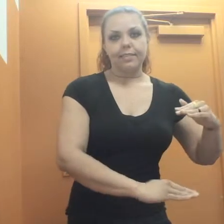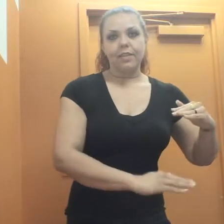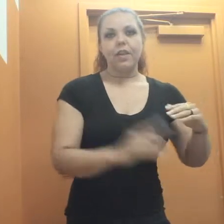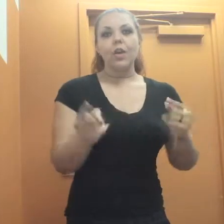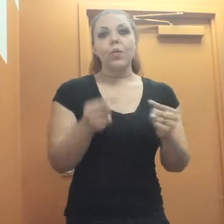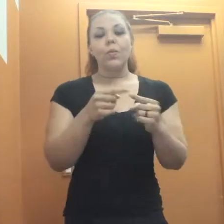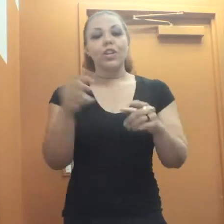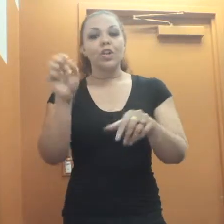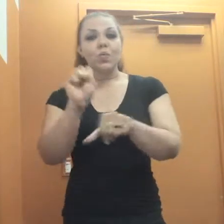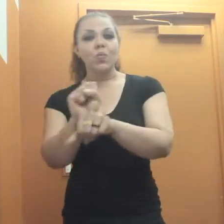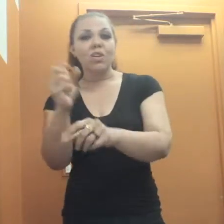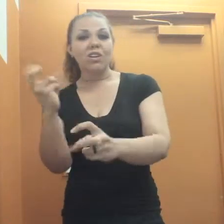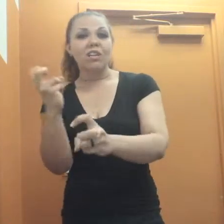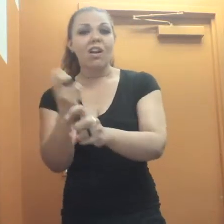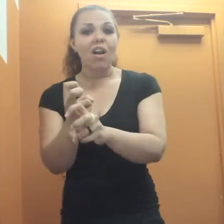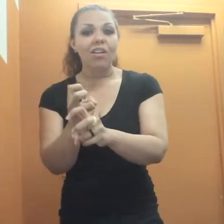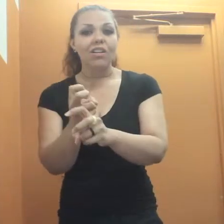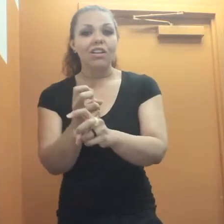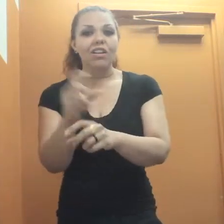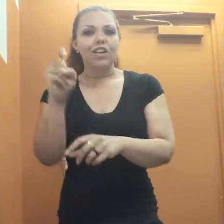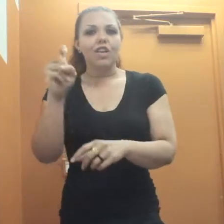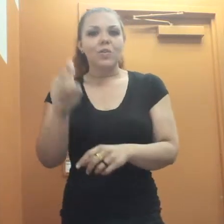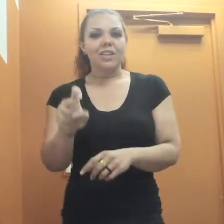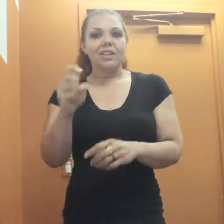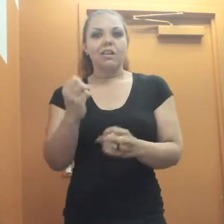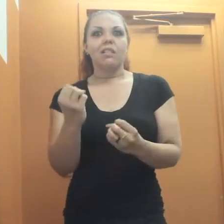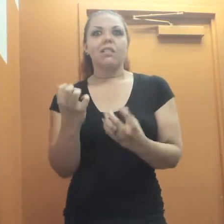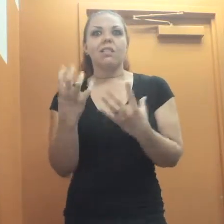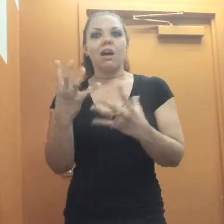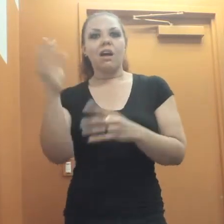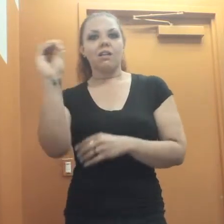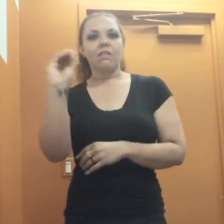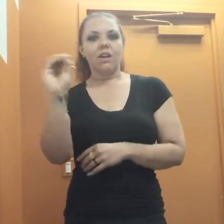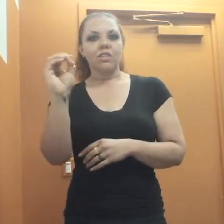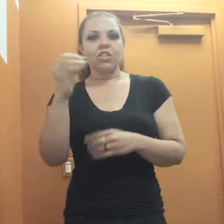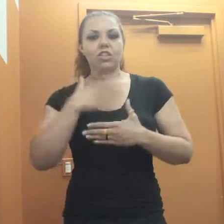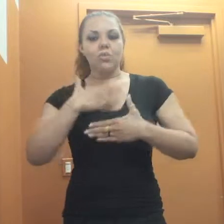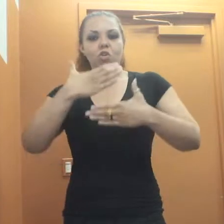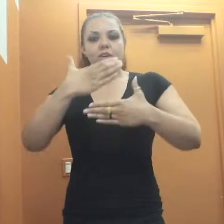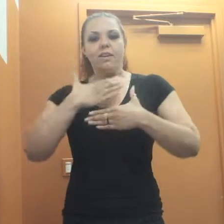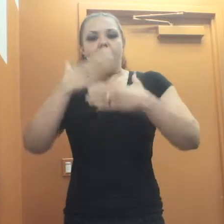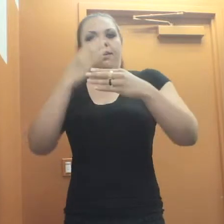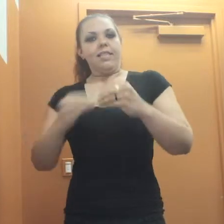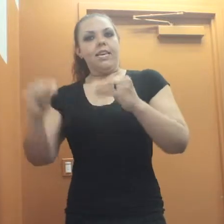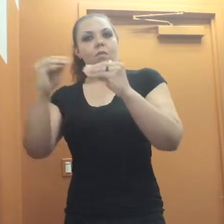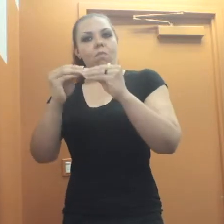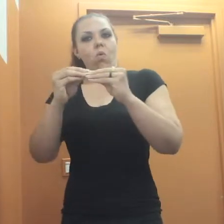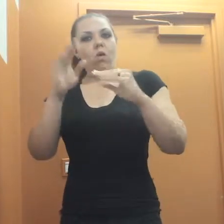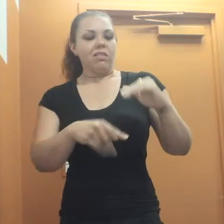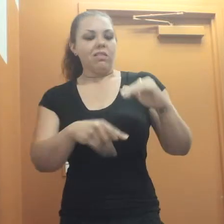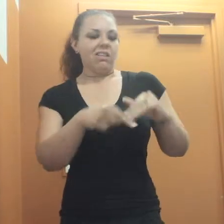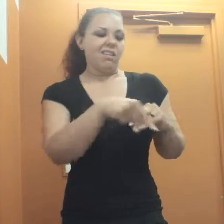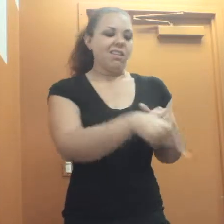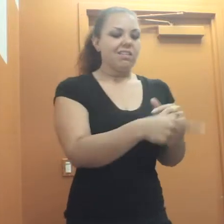in, you're carrying more oxygen into your body, also you're breathing out more because you're getting rid of more carbon